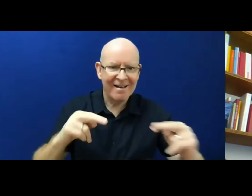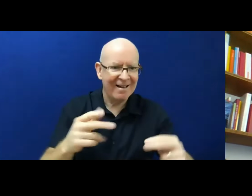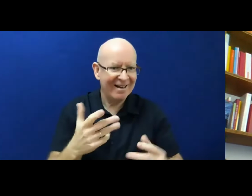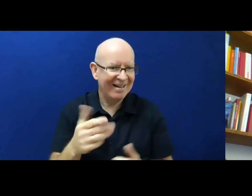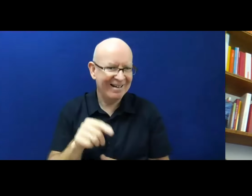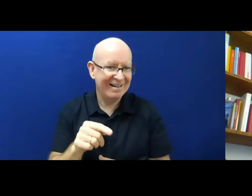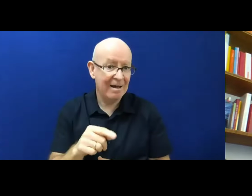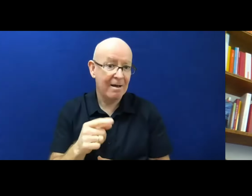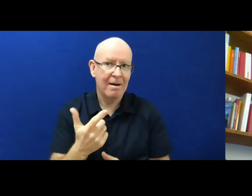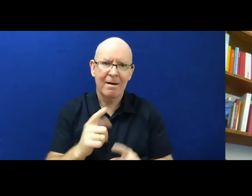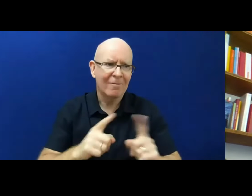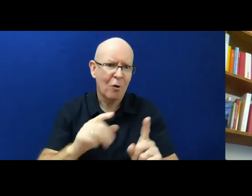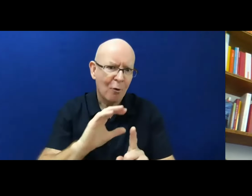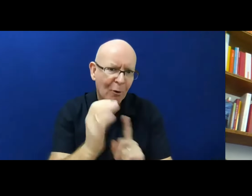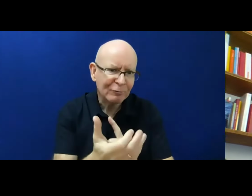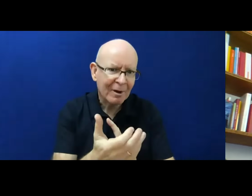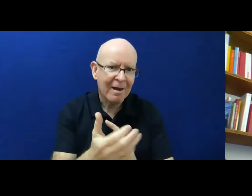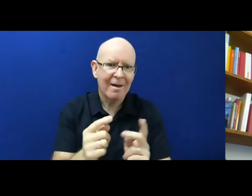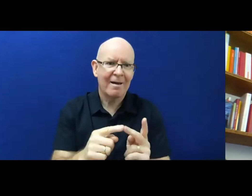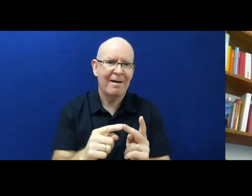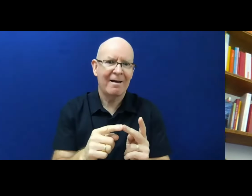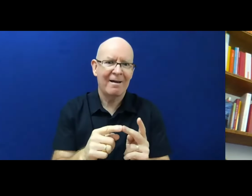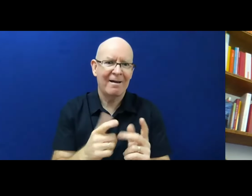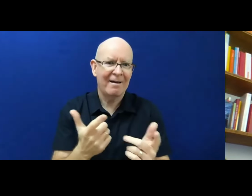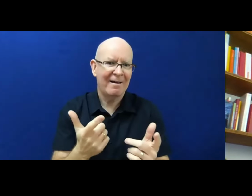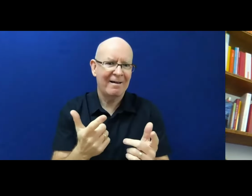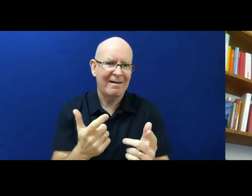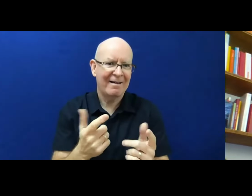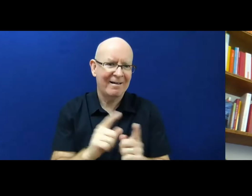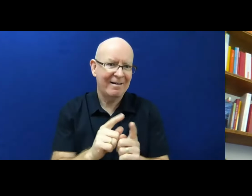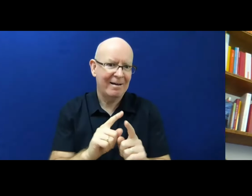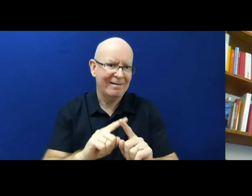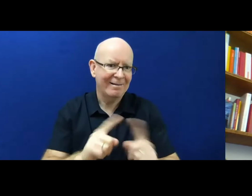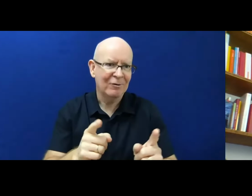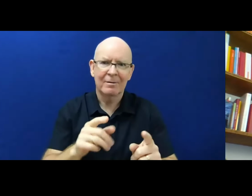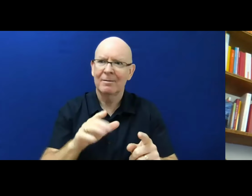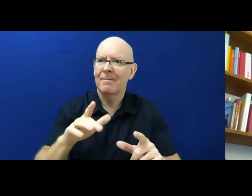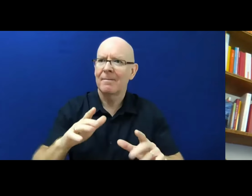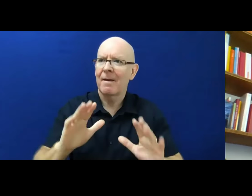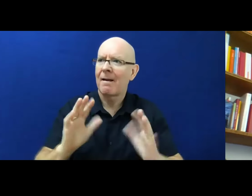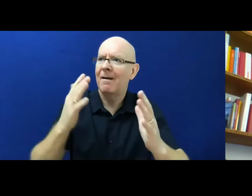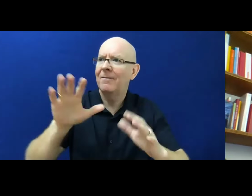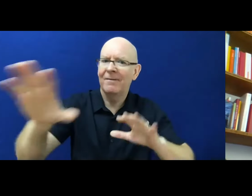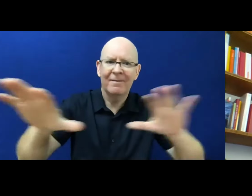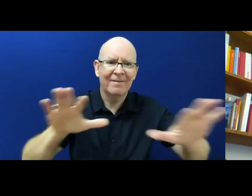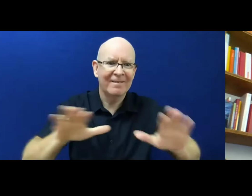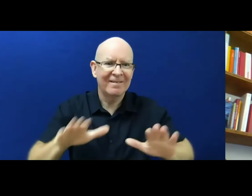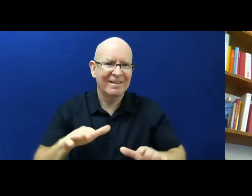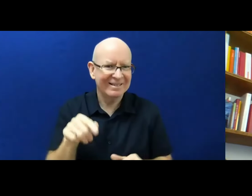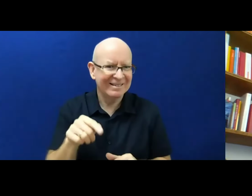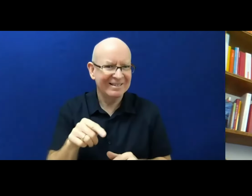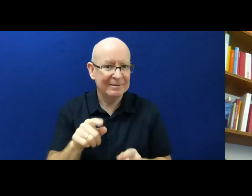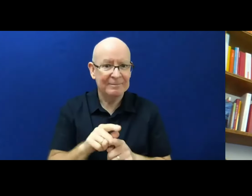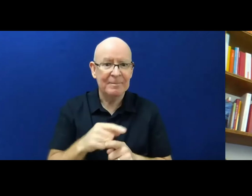lengths, and researchers need to be flexible and very communicative in order to have a